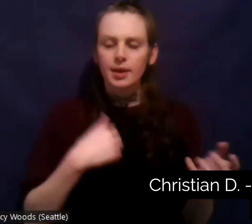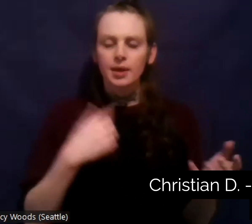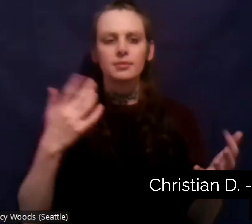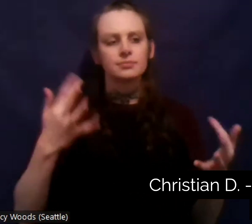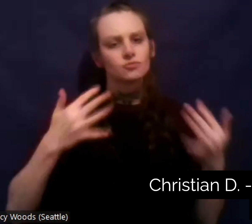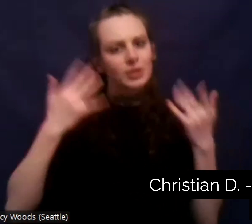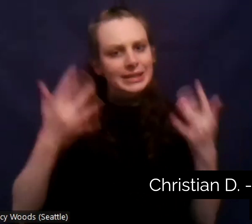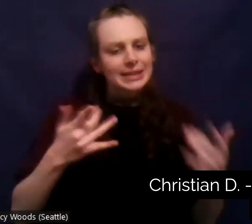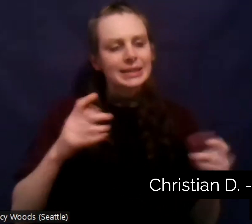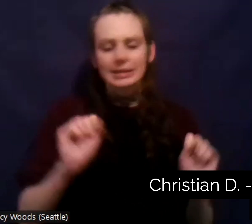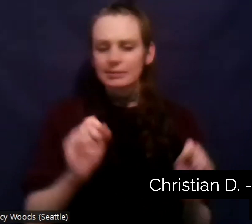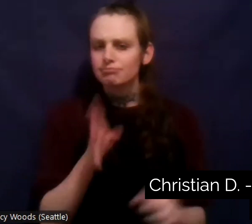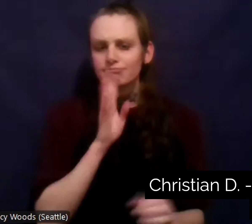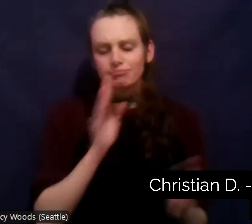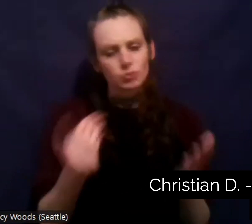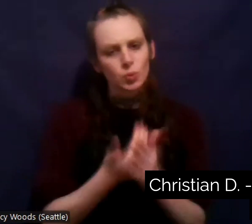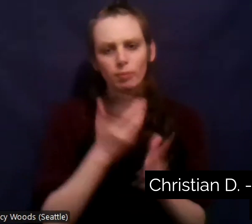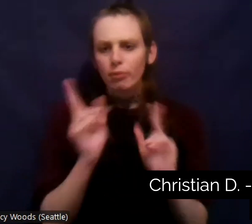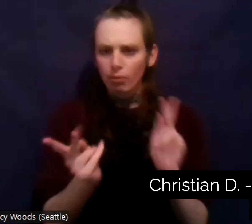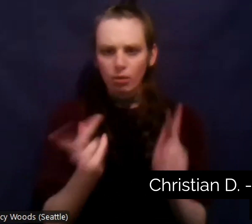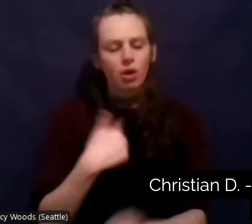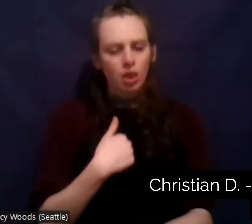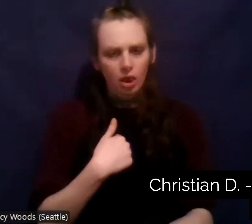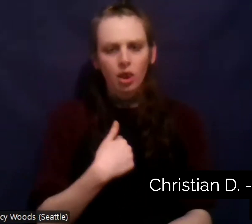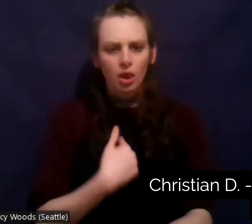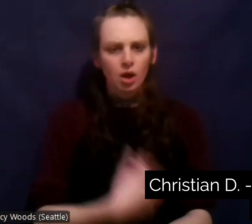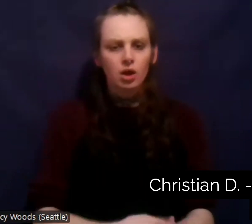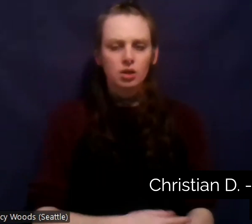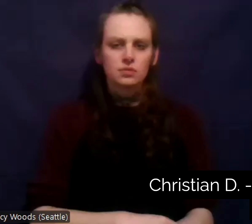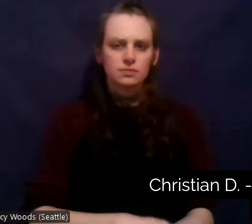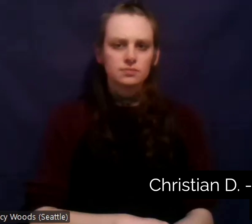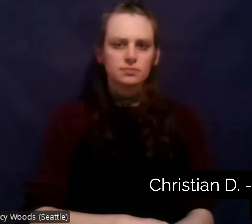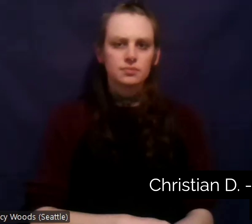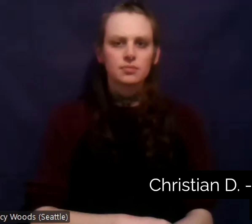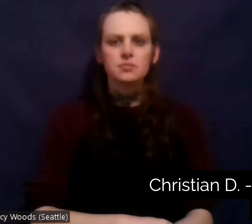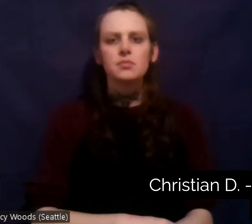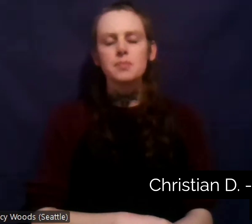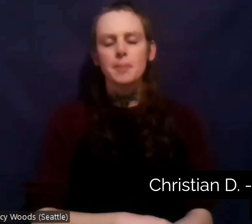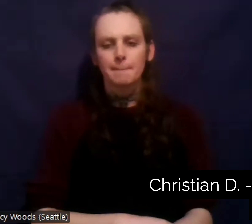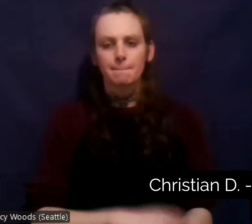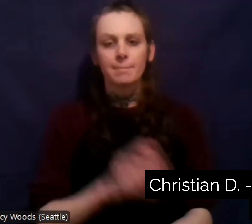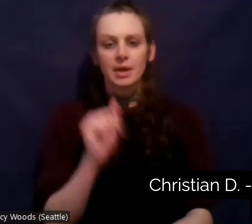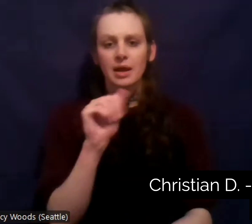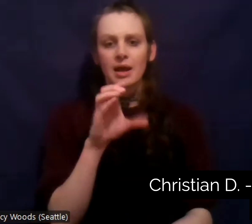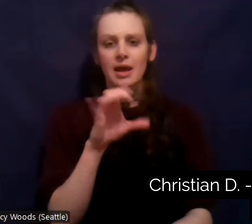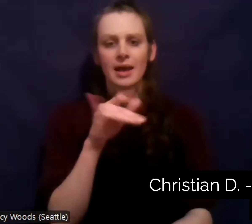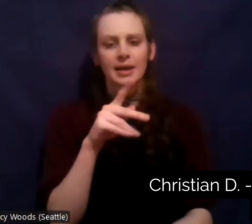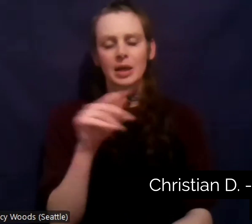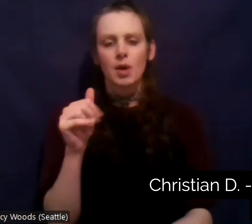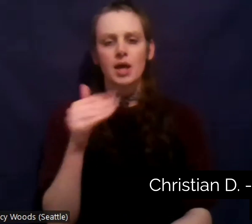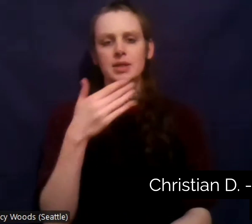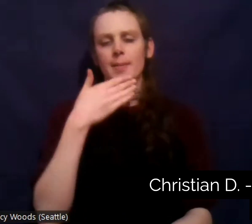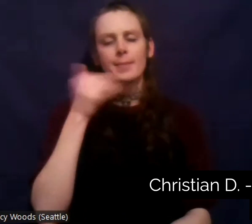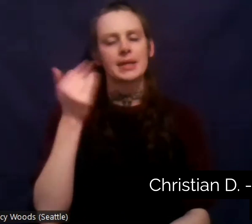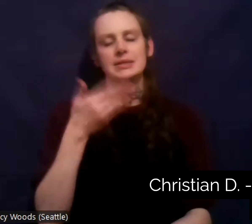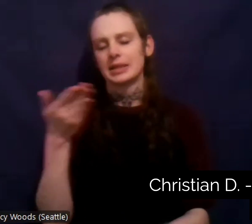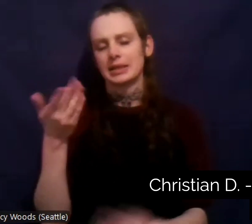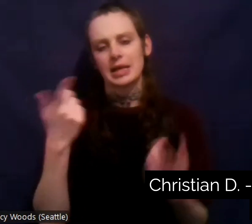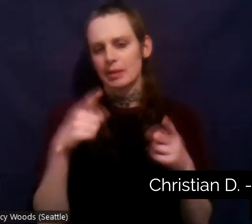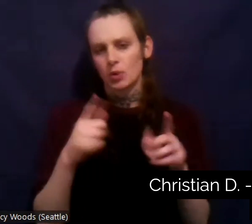to new people, going to meetings, announcing ACIPA. It's the best thing that has ever happened to